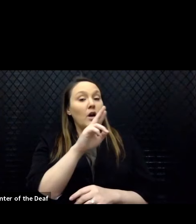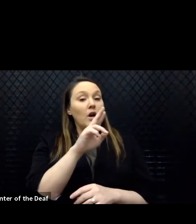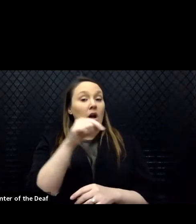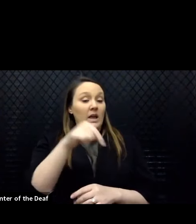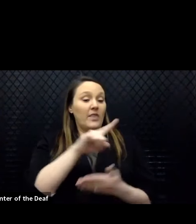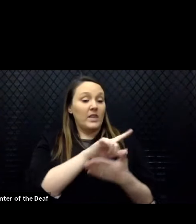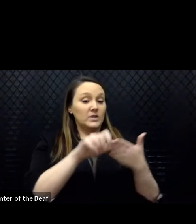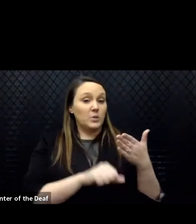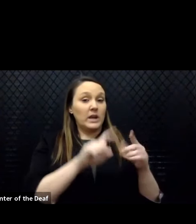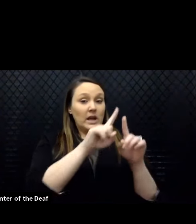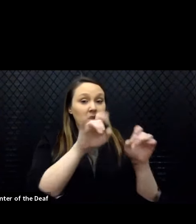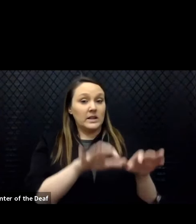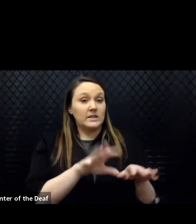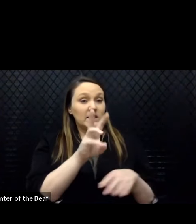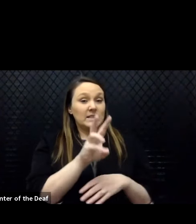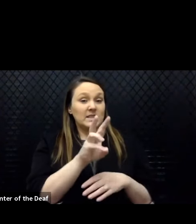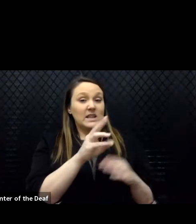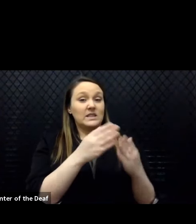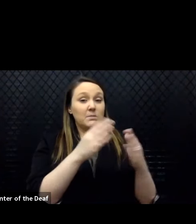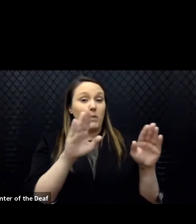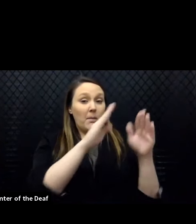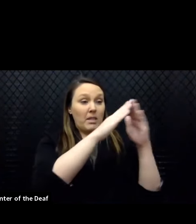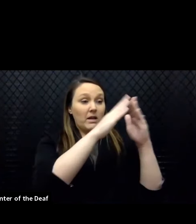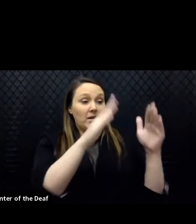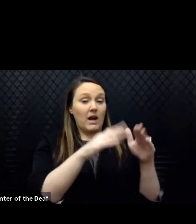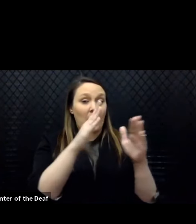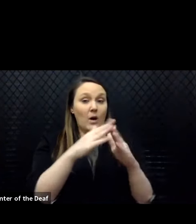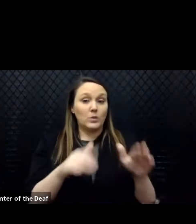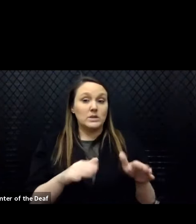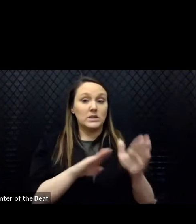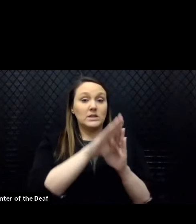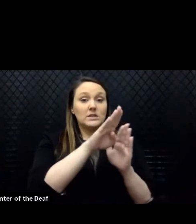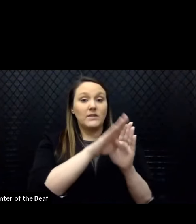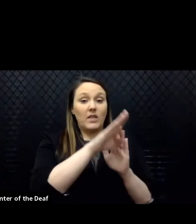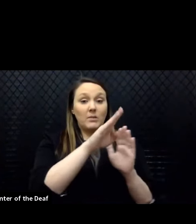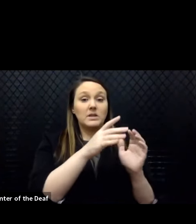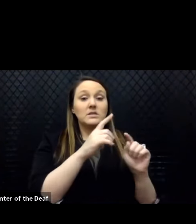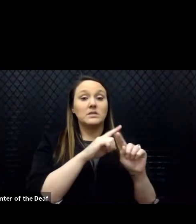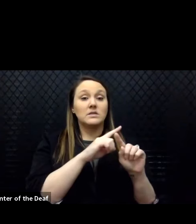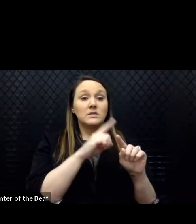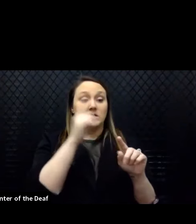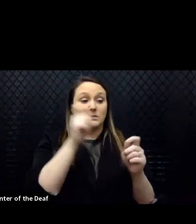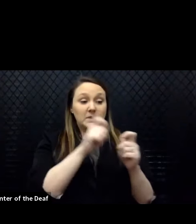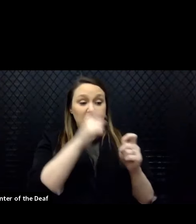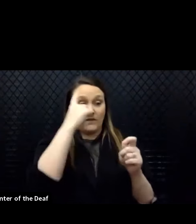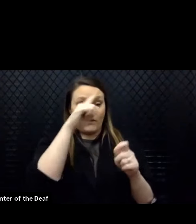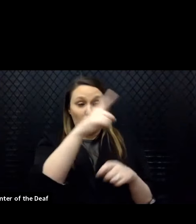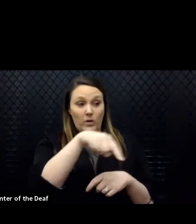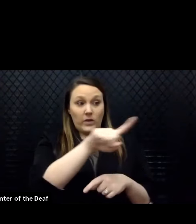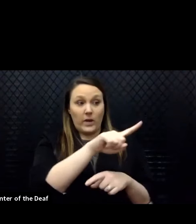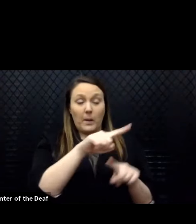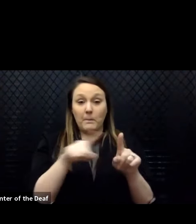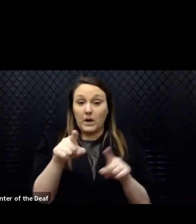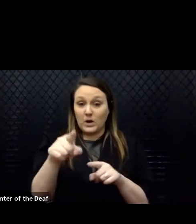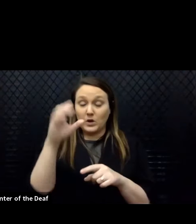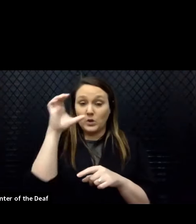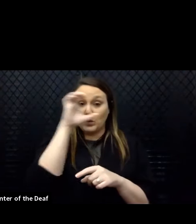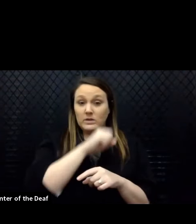testing at 6 public housing developments is targeted specifically for them, but do you have an estimate of how many people you think you'll be